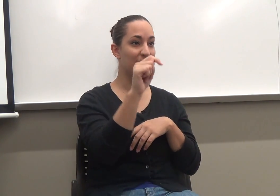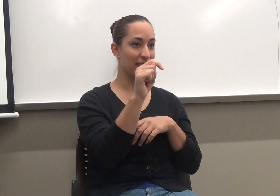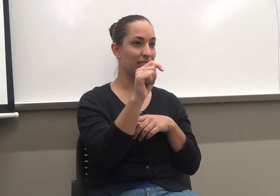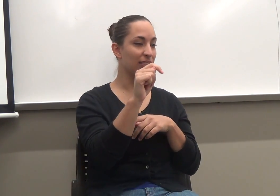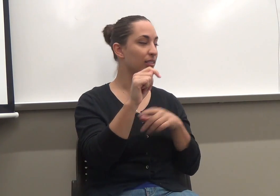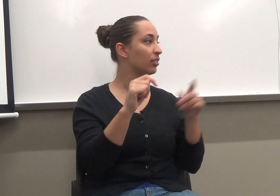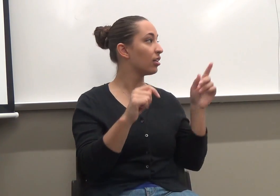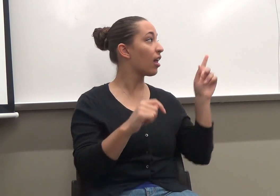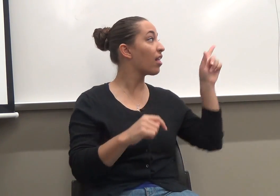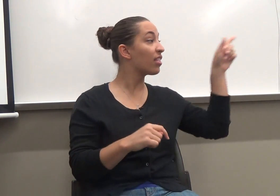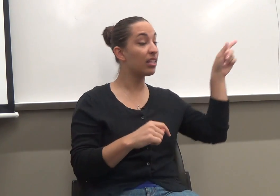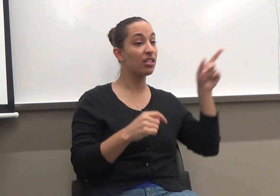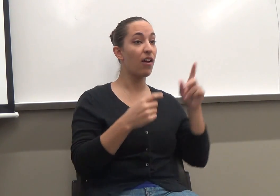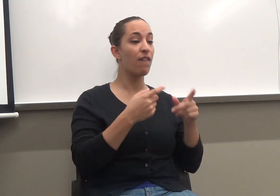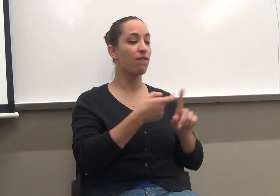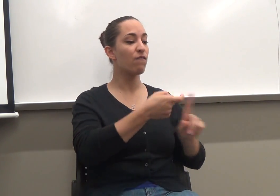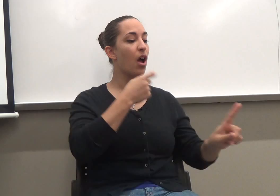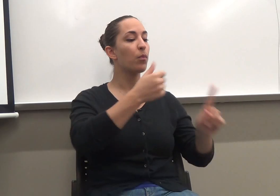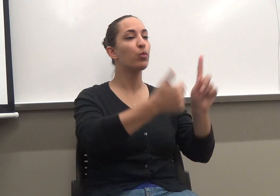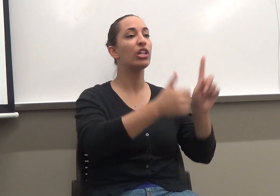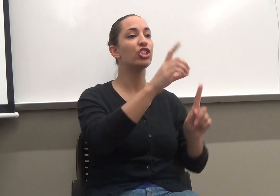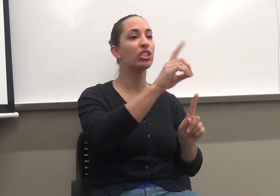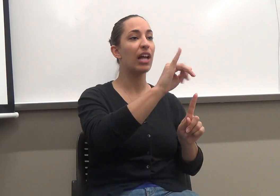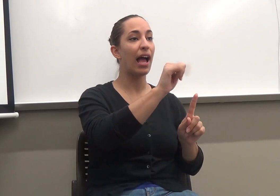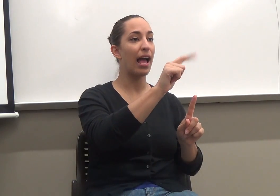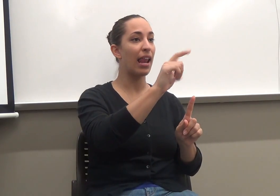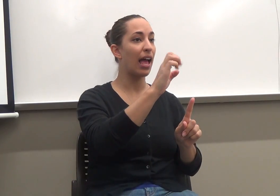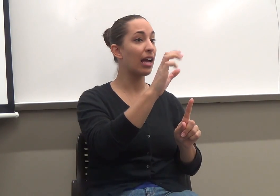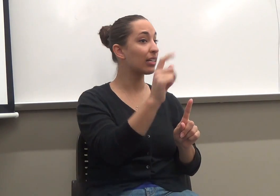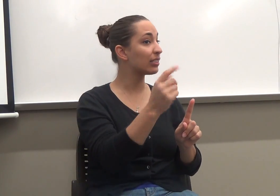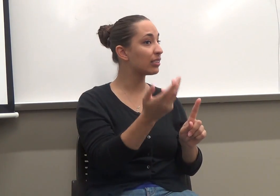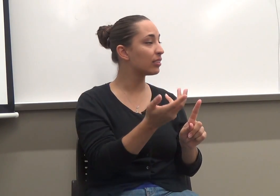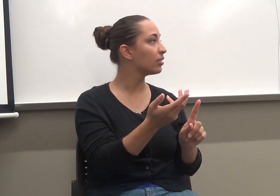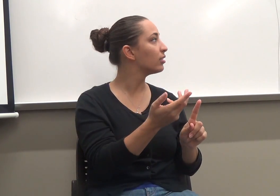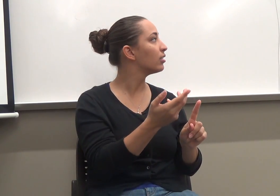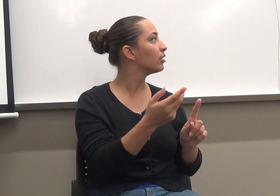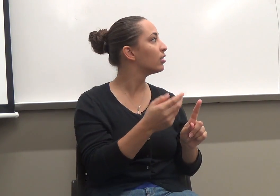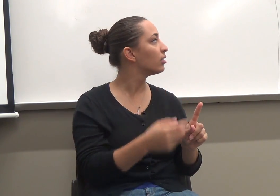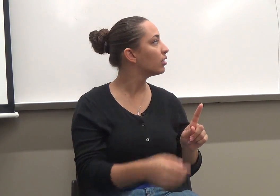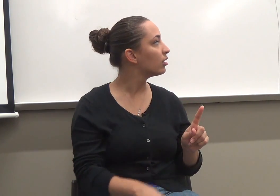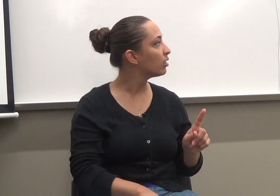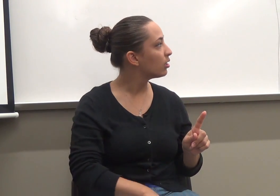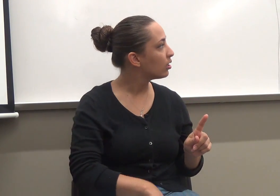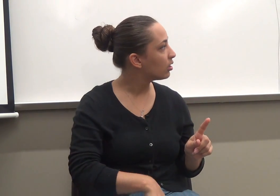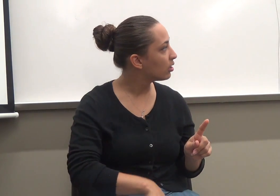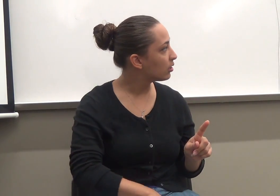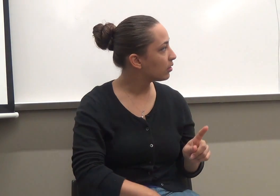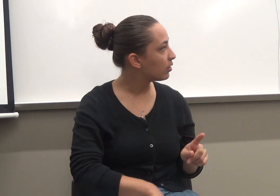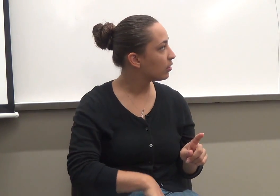this comes from is basically, what we have is the American South.